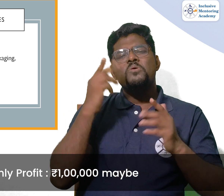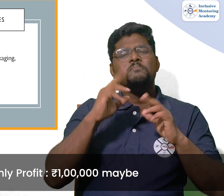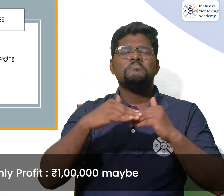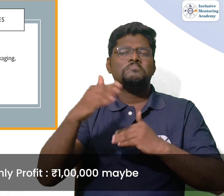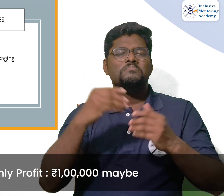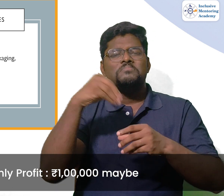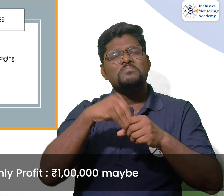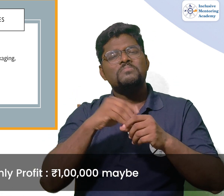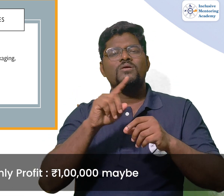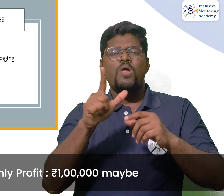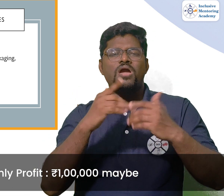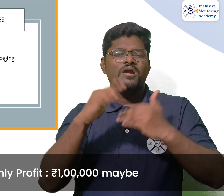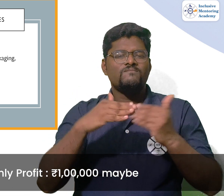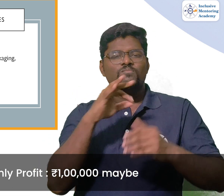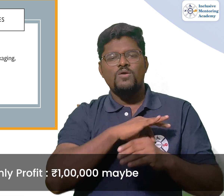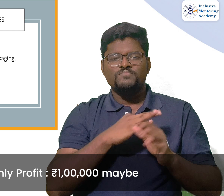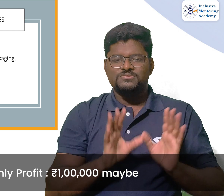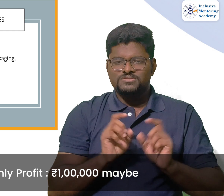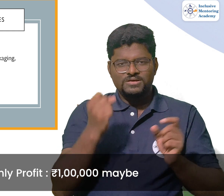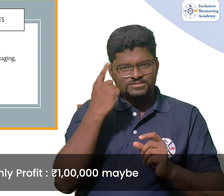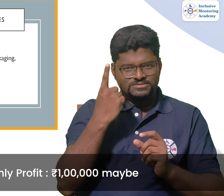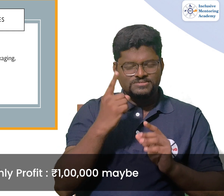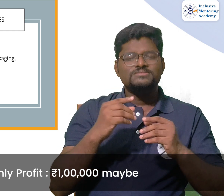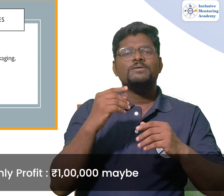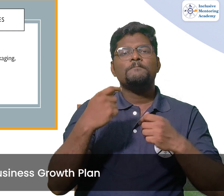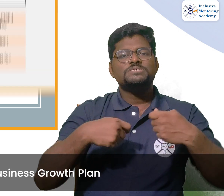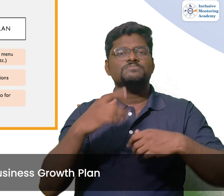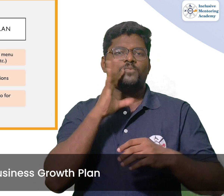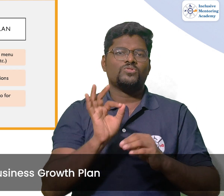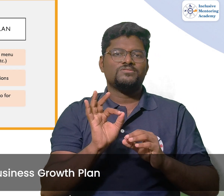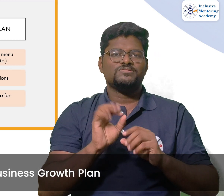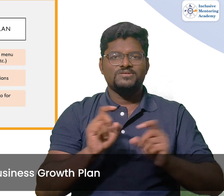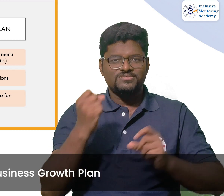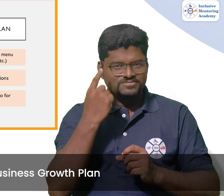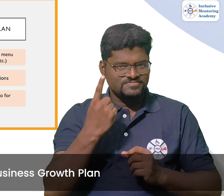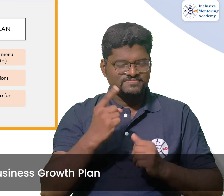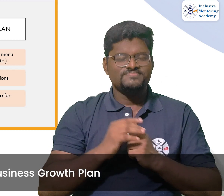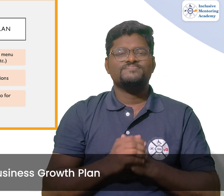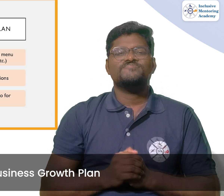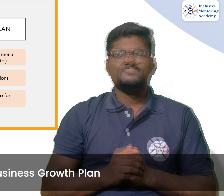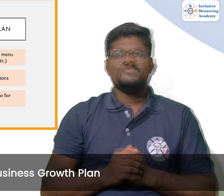profit, 1 lakh rupee maybe. Business growth plan.